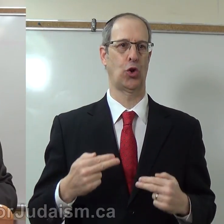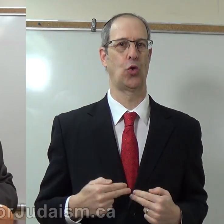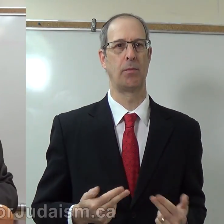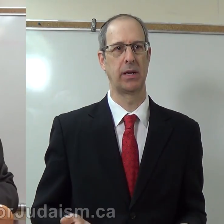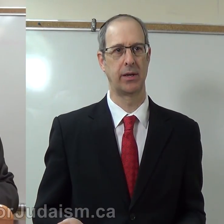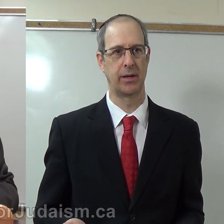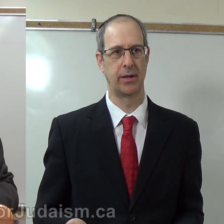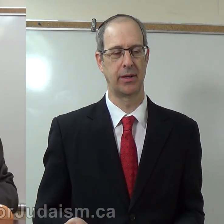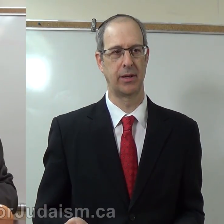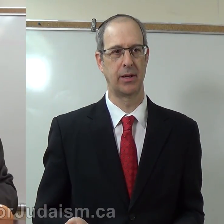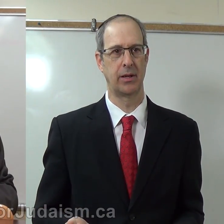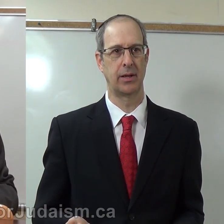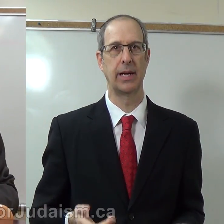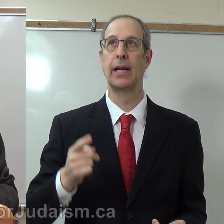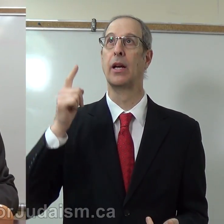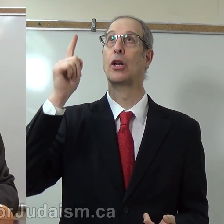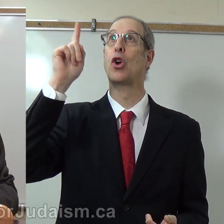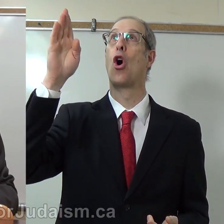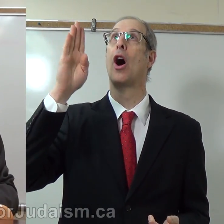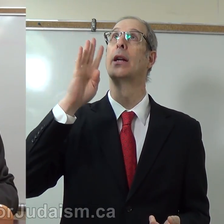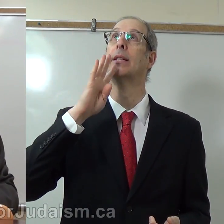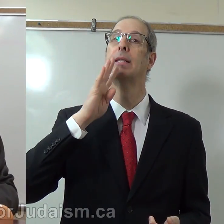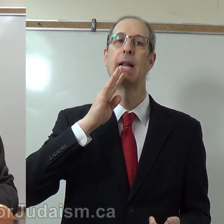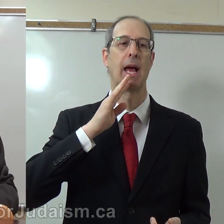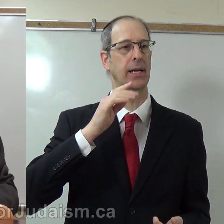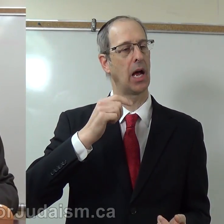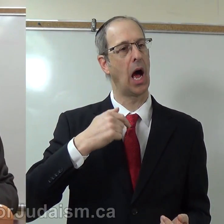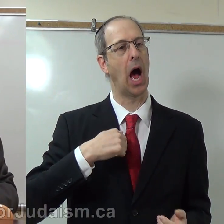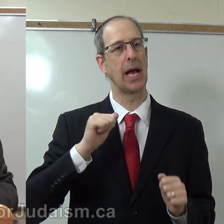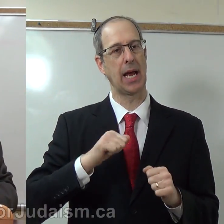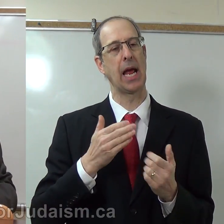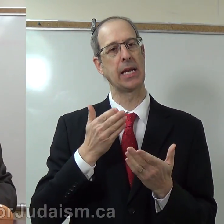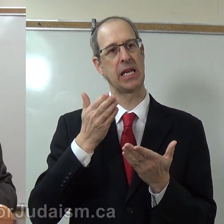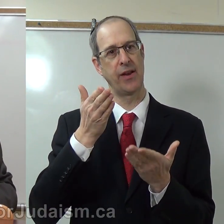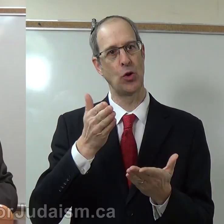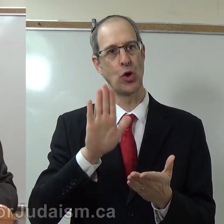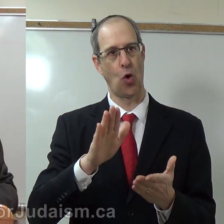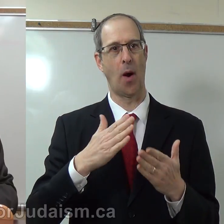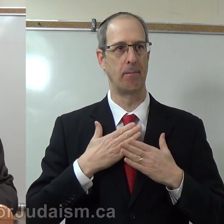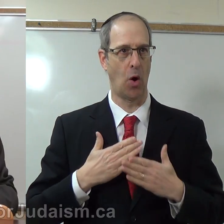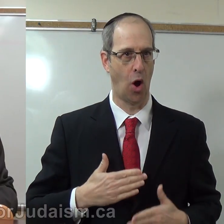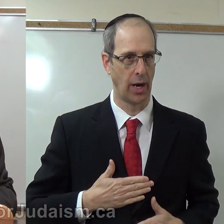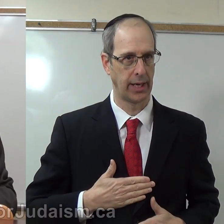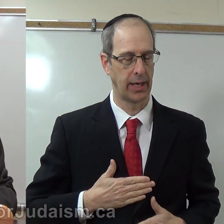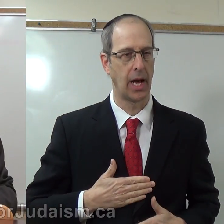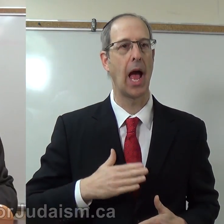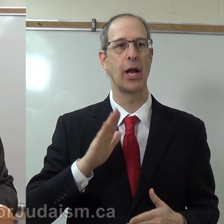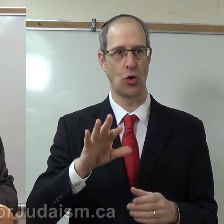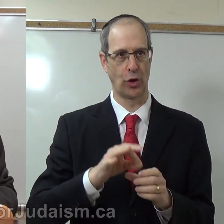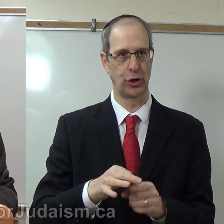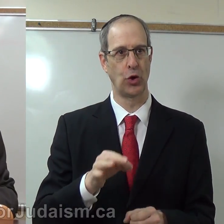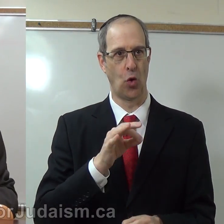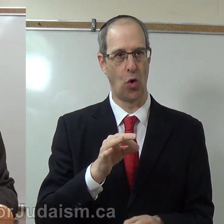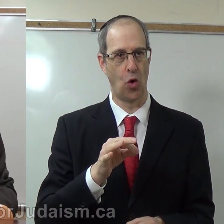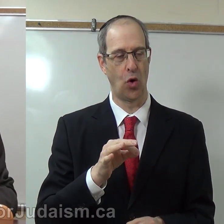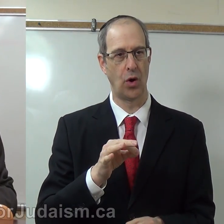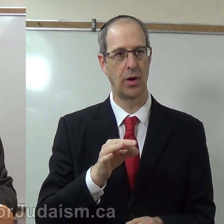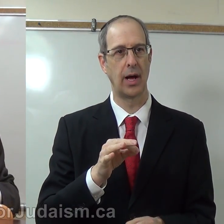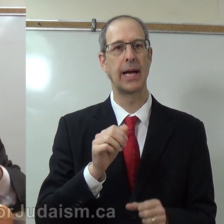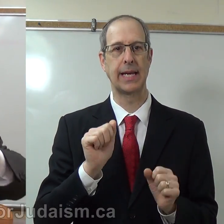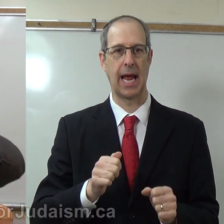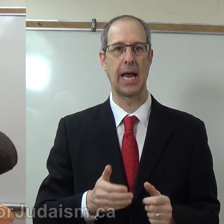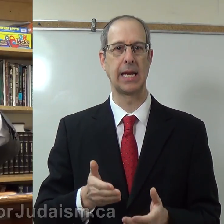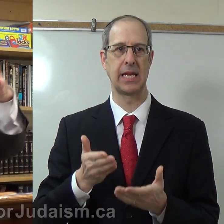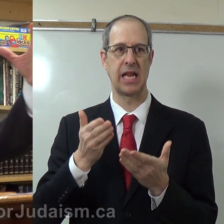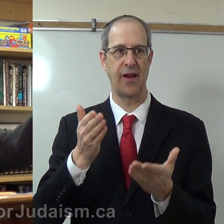being. God says, can give you your body and your soul. I can give